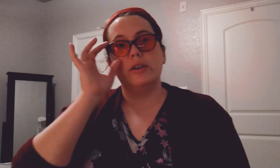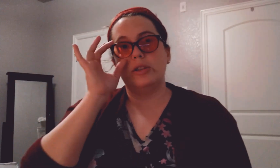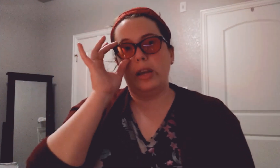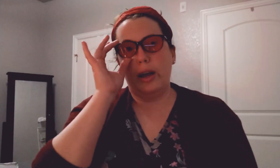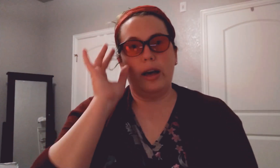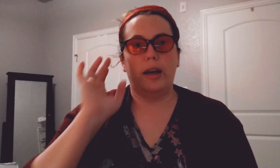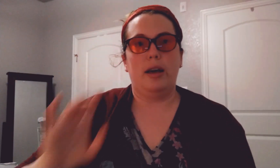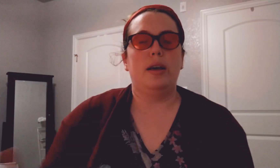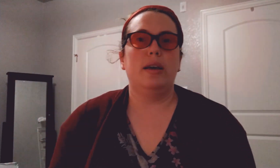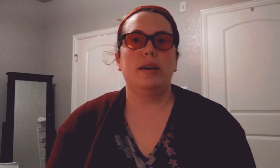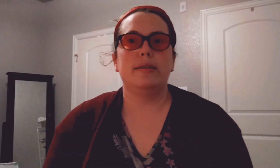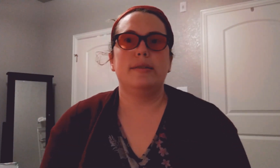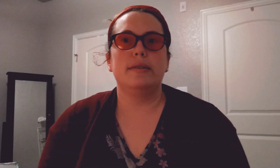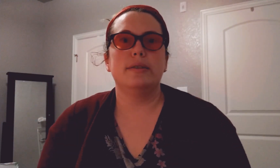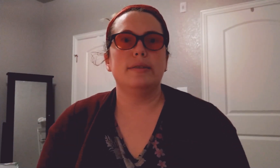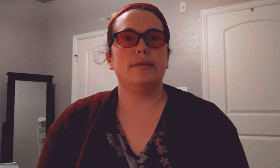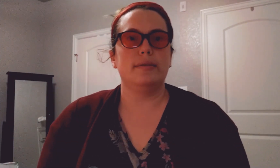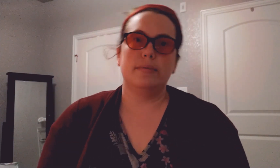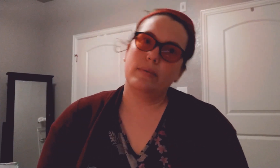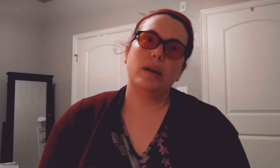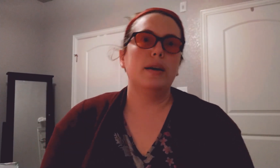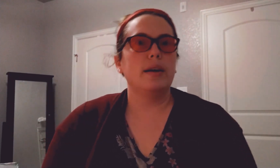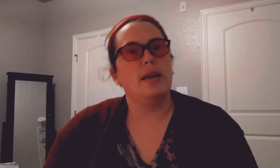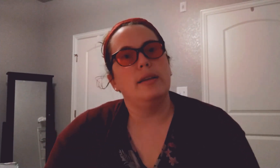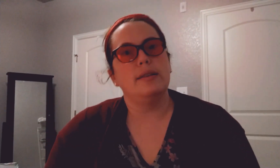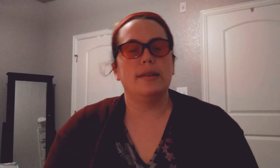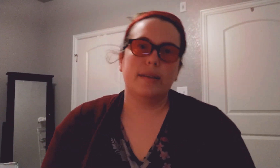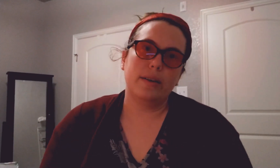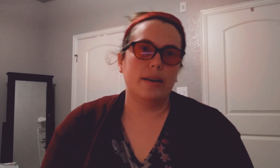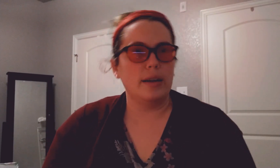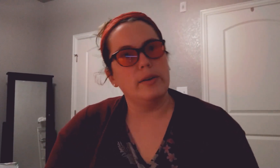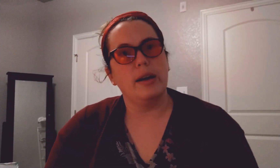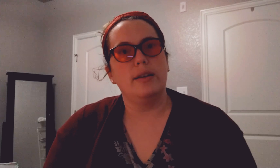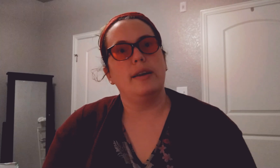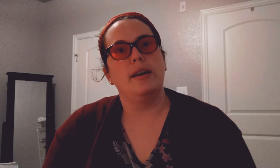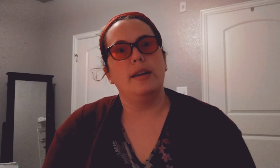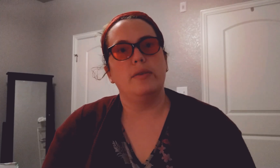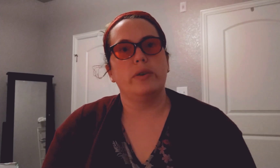English because you just can't necessarily get around it if you're